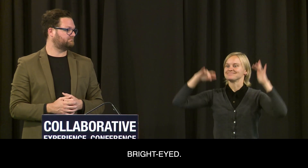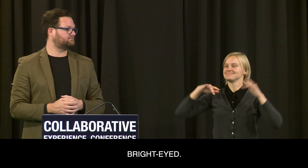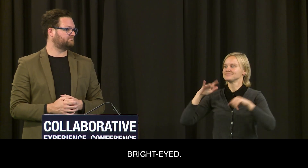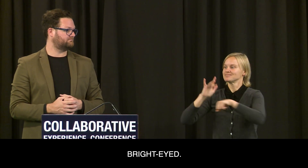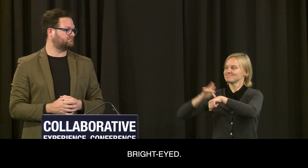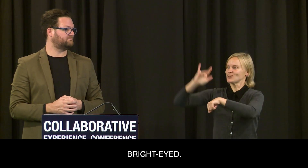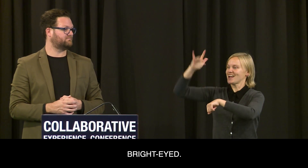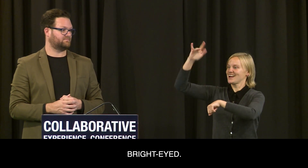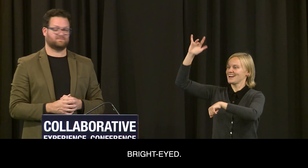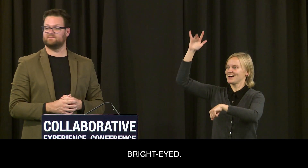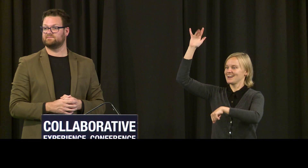bright-eyed,